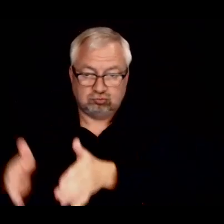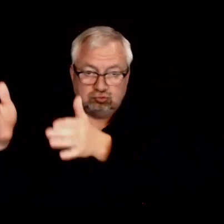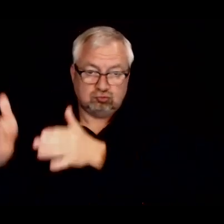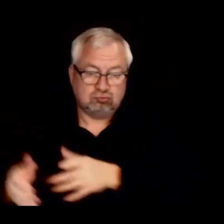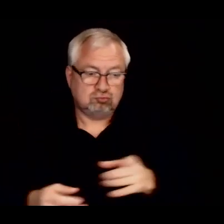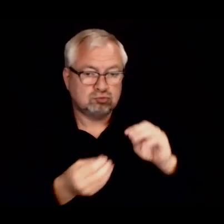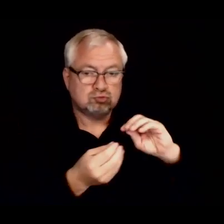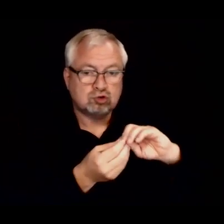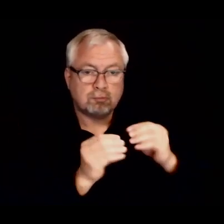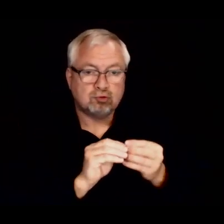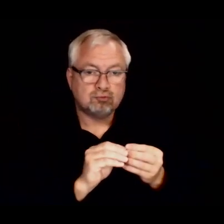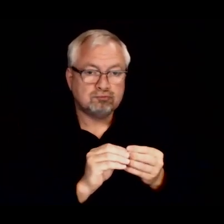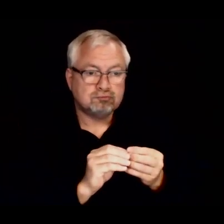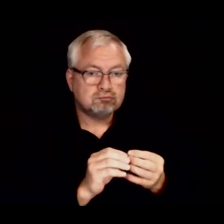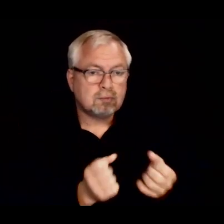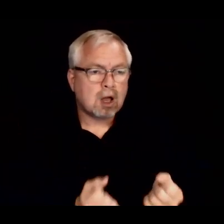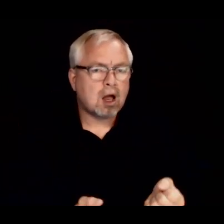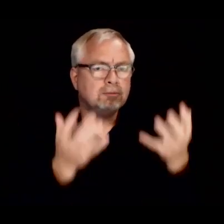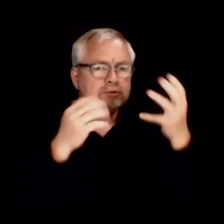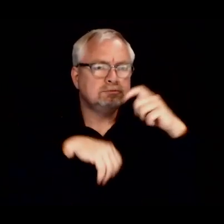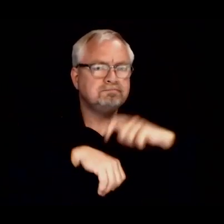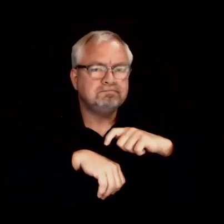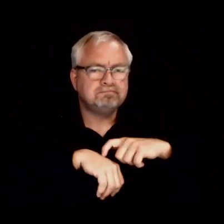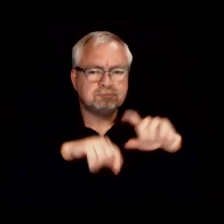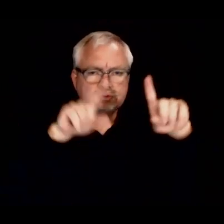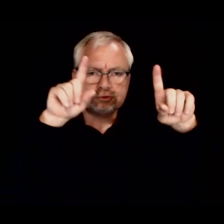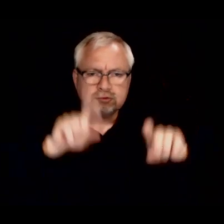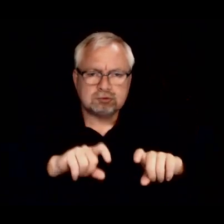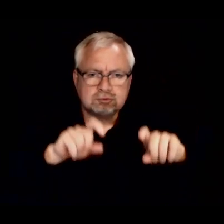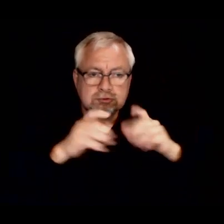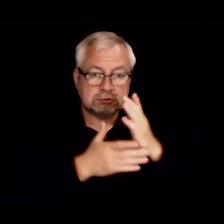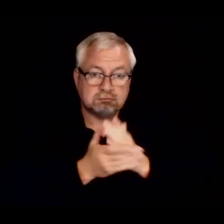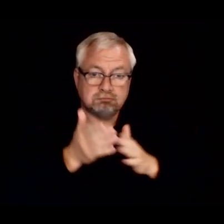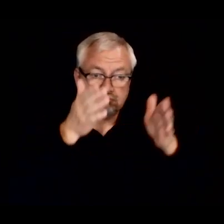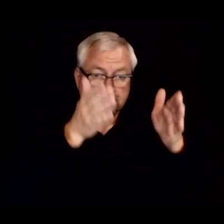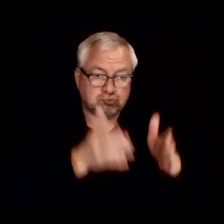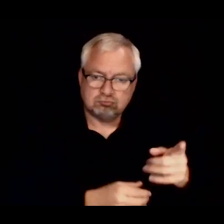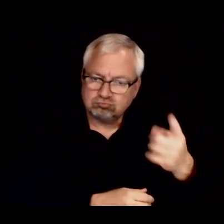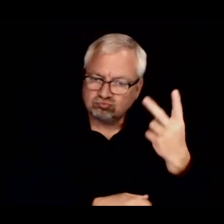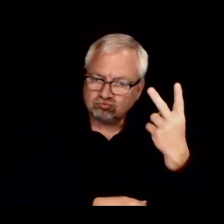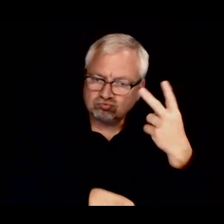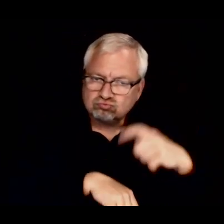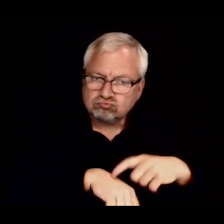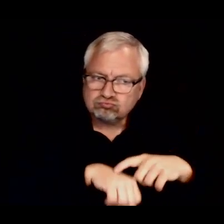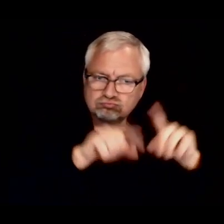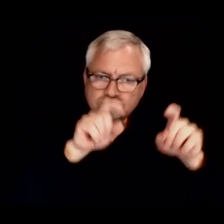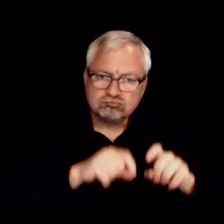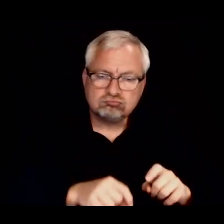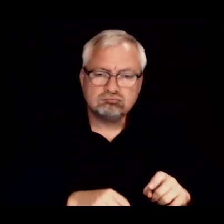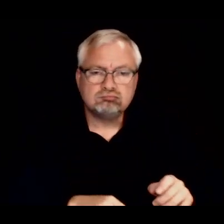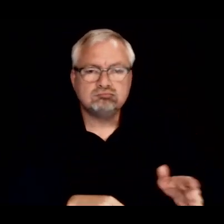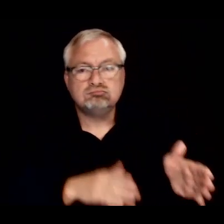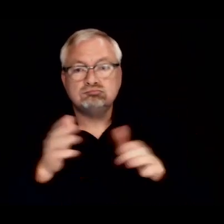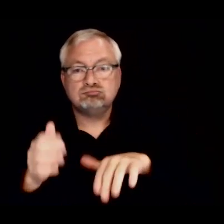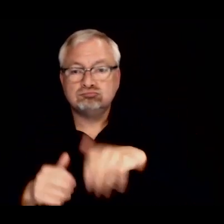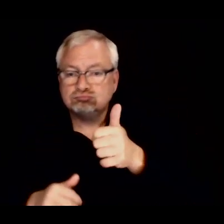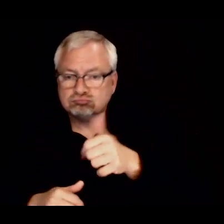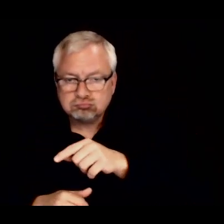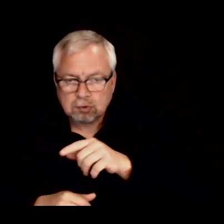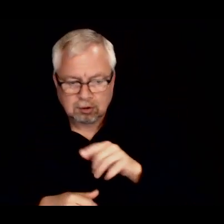tested, but people can get tested more than once. And so those additional tests had not been reflected on our website. And that made